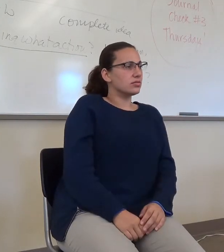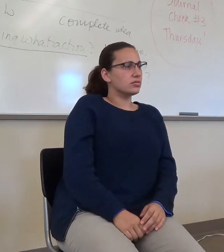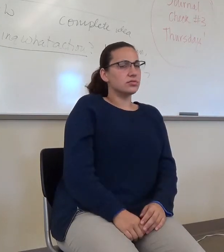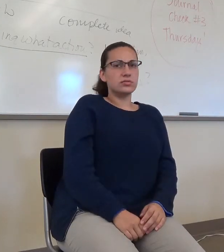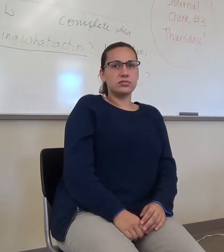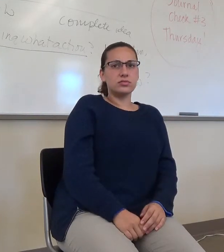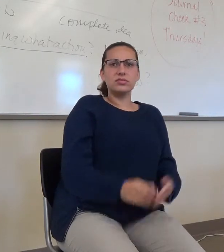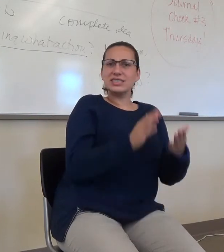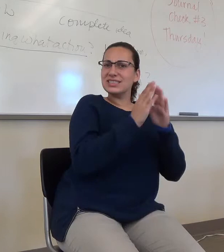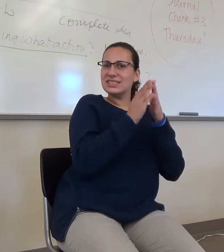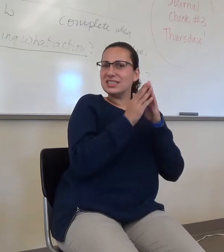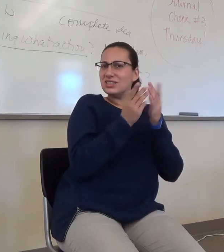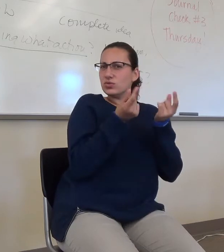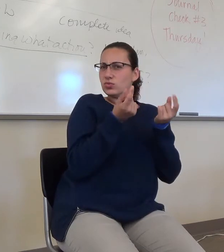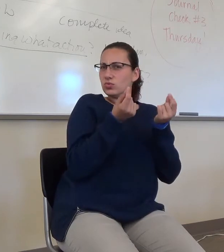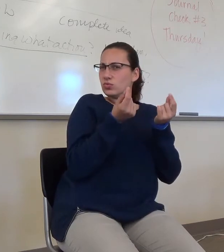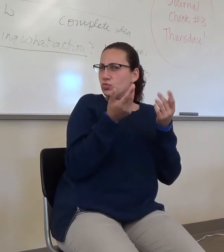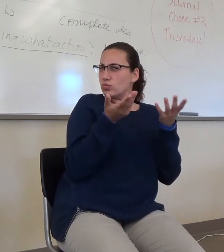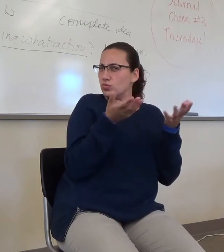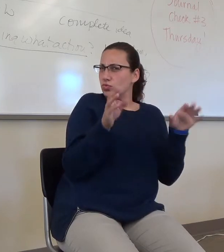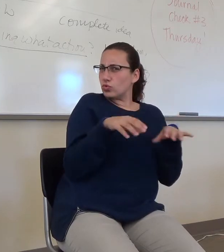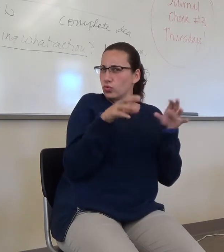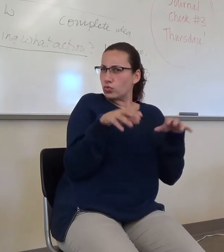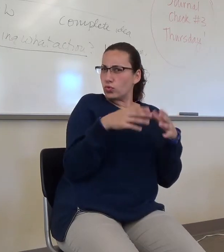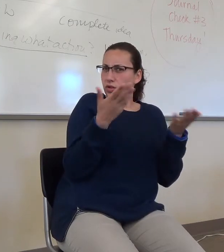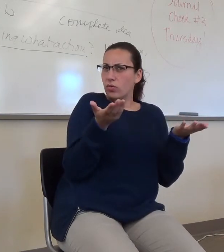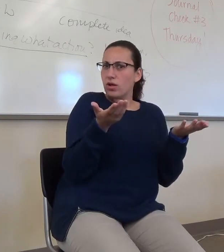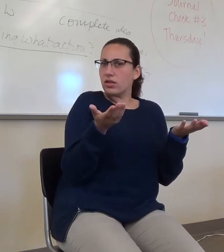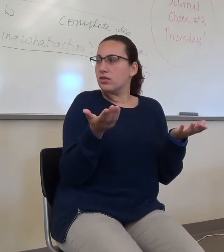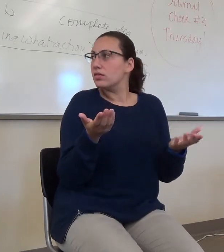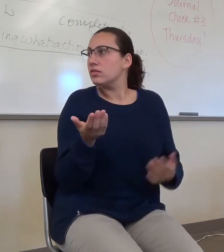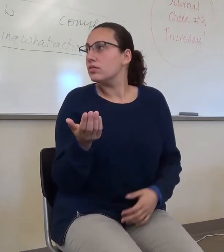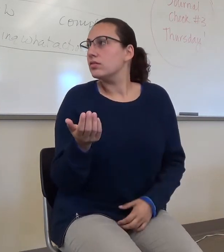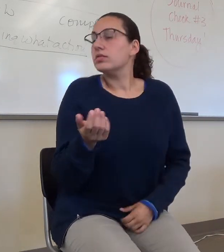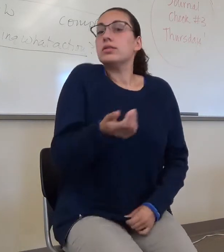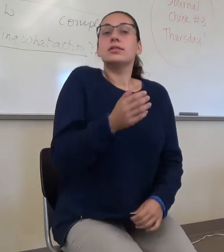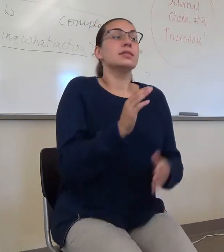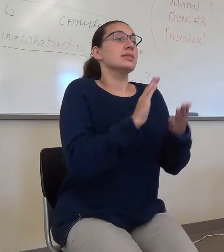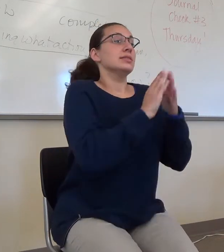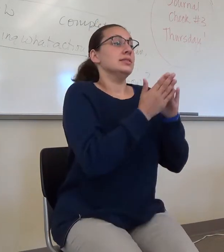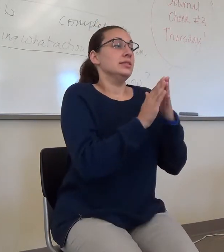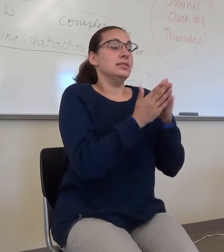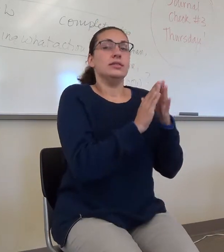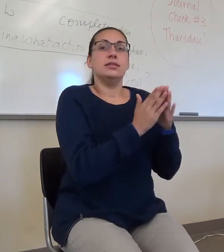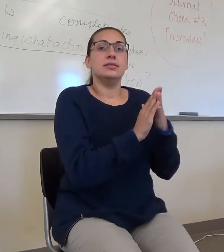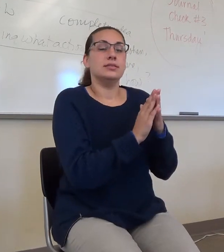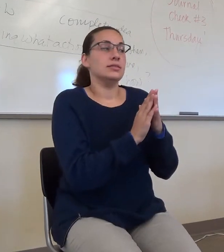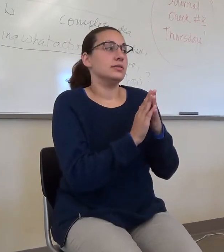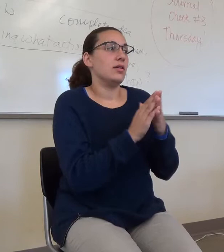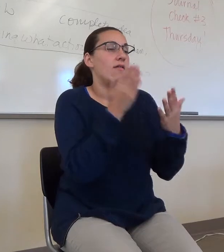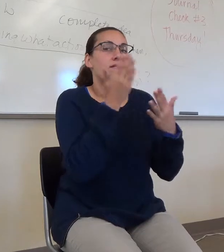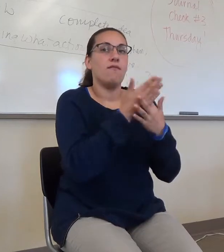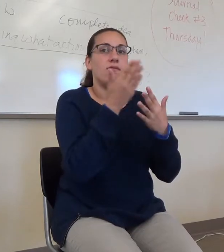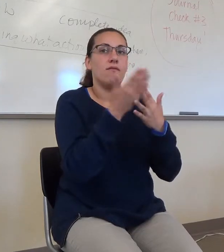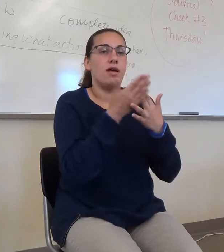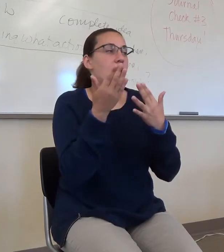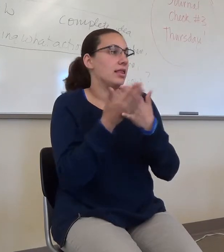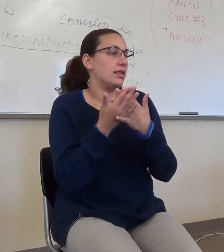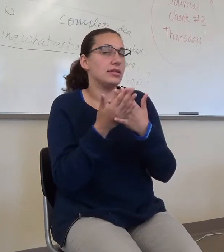they're performing lawsuits. Okay, cities are filing, that's usually the word that we